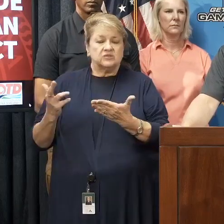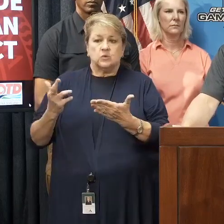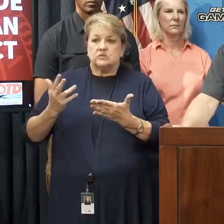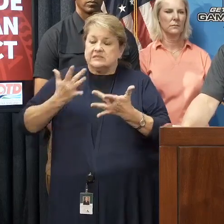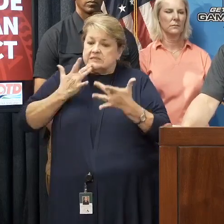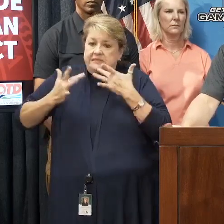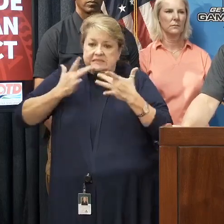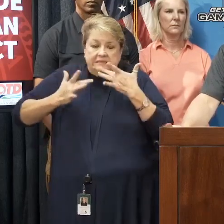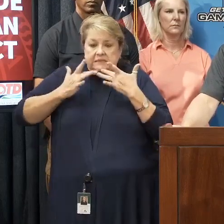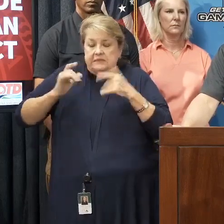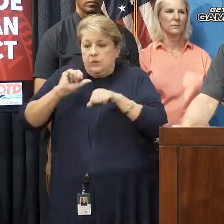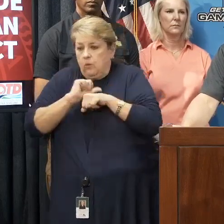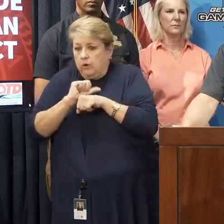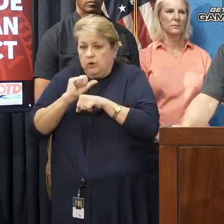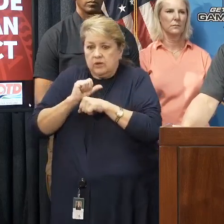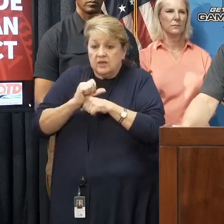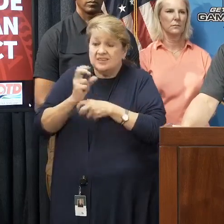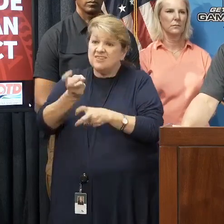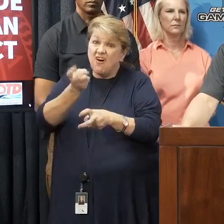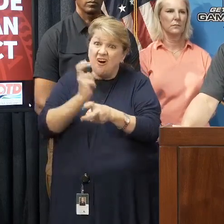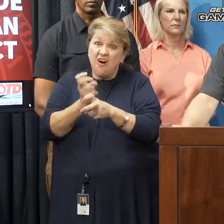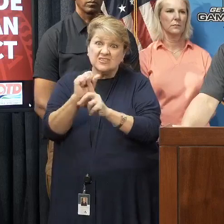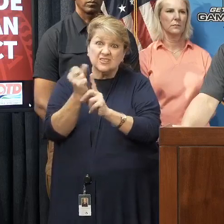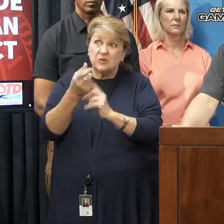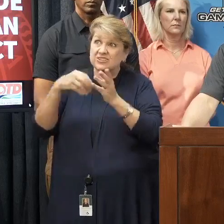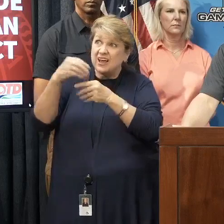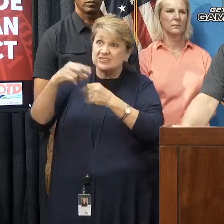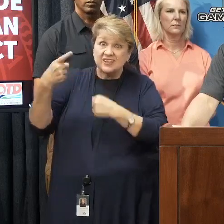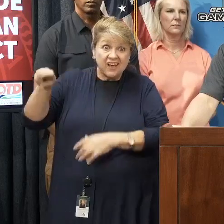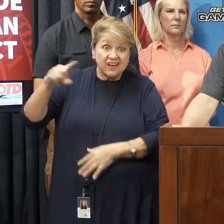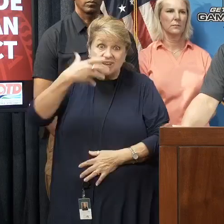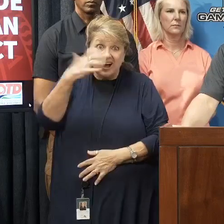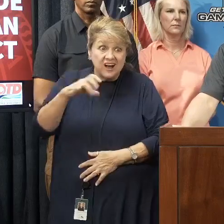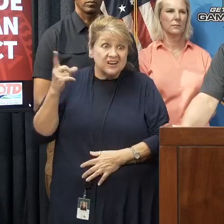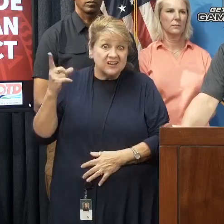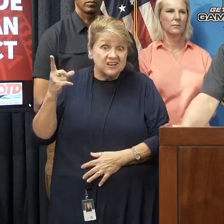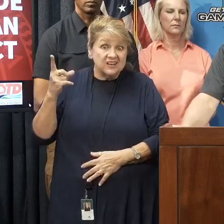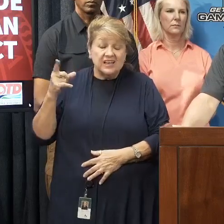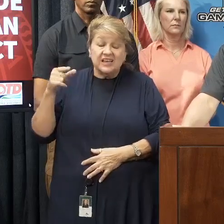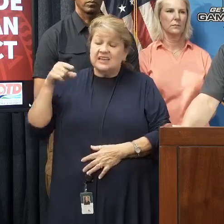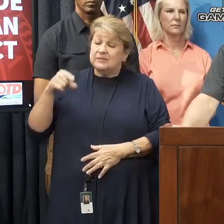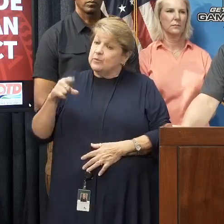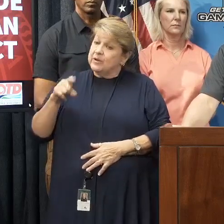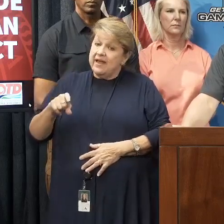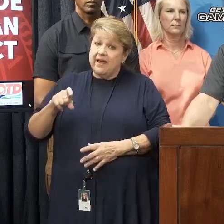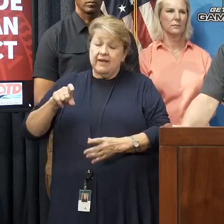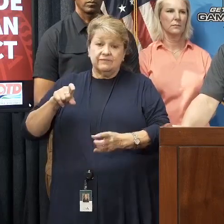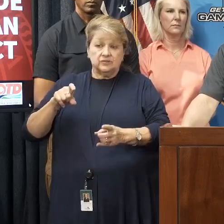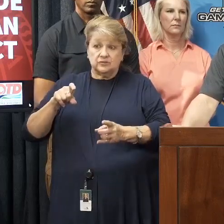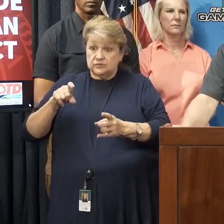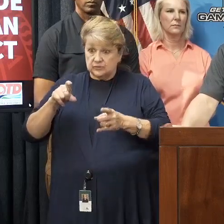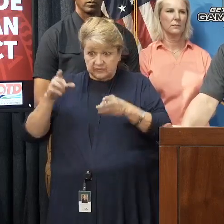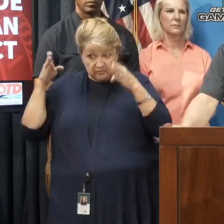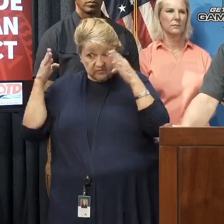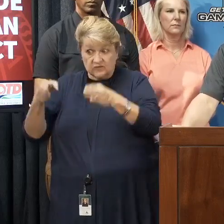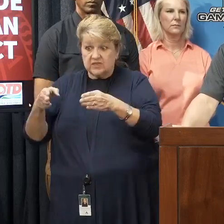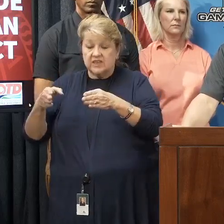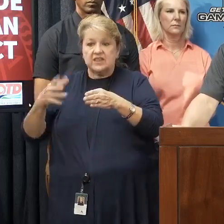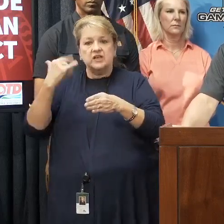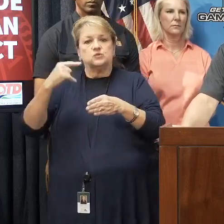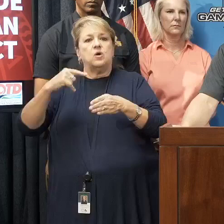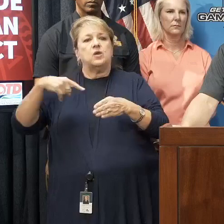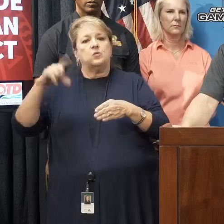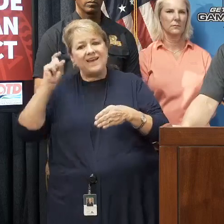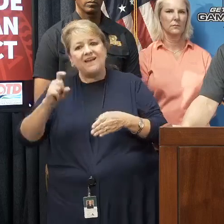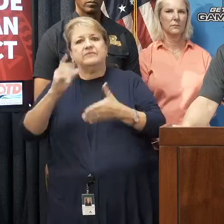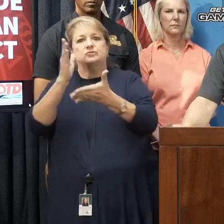thin in very difficult conditions, and this is a trajectory that we have to change, and that's why we're having this press